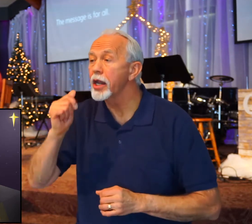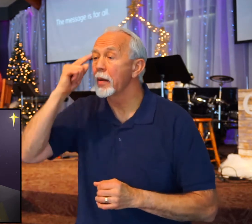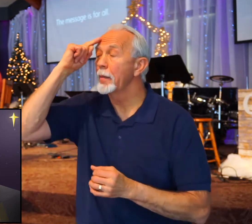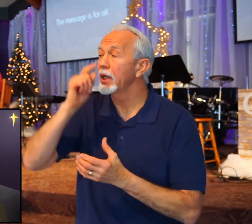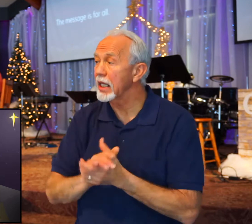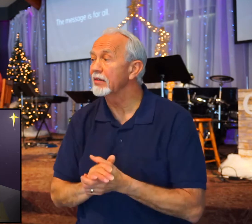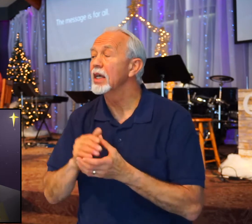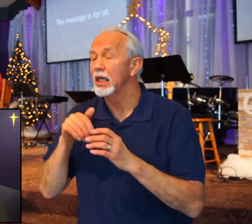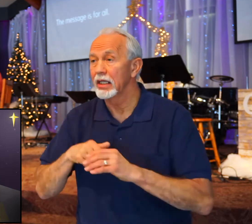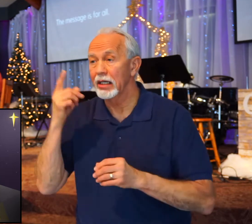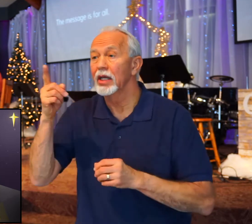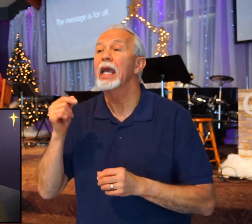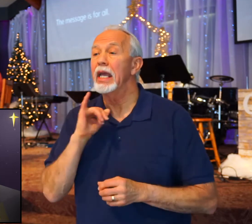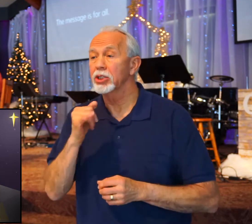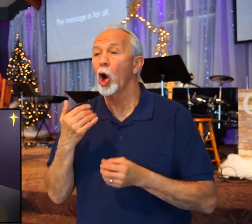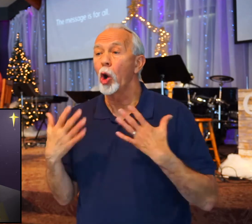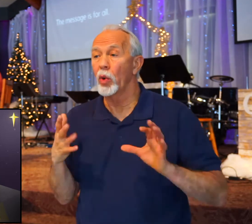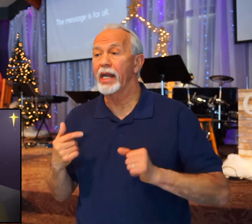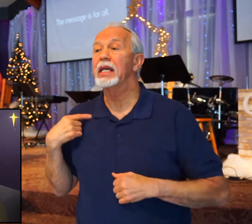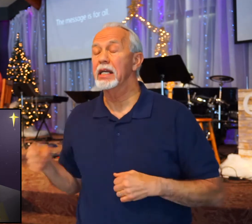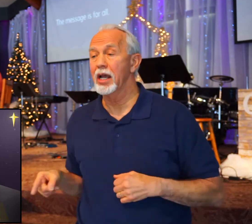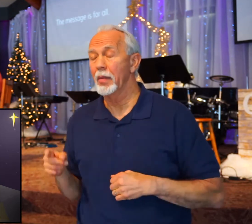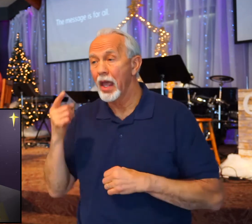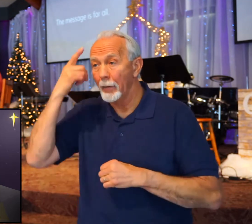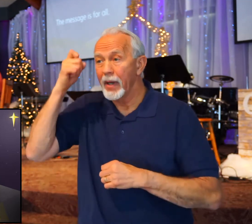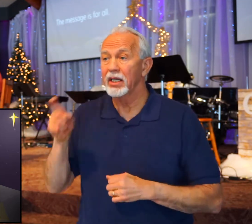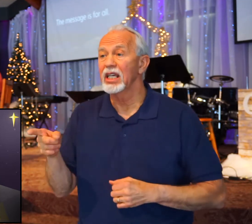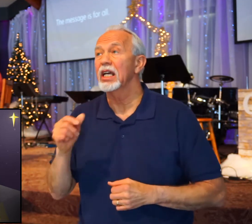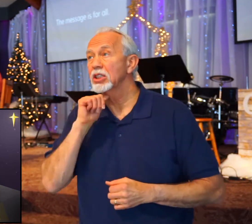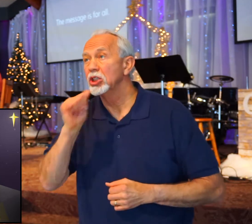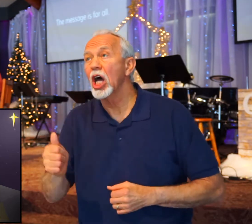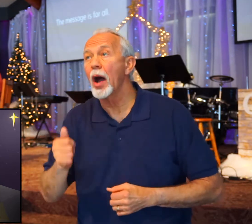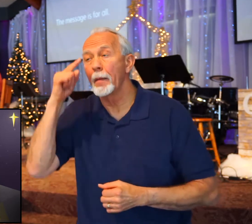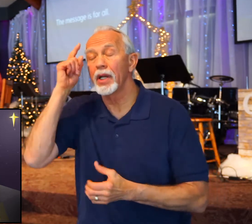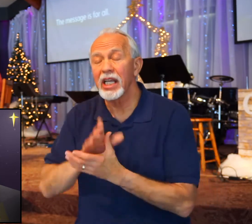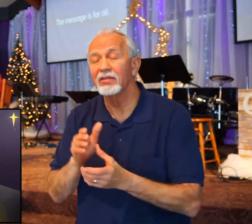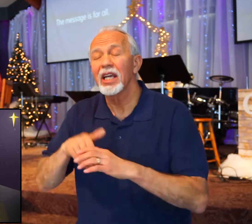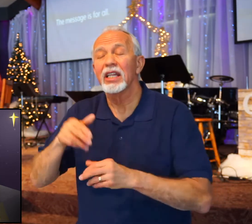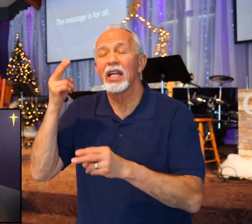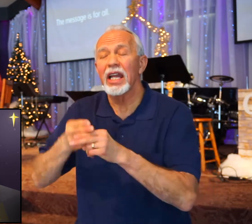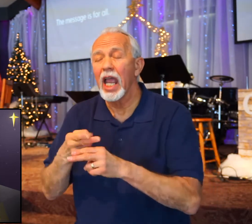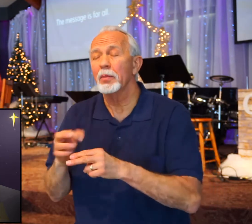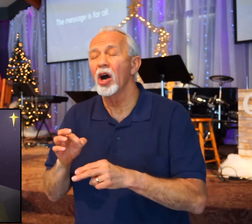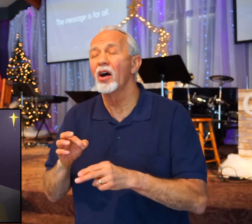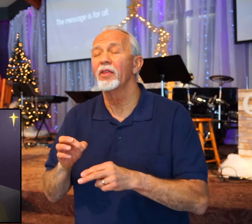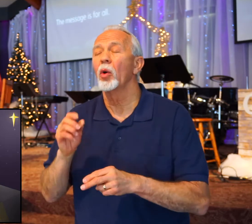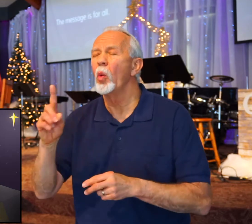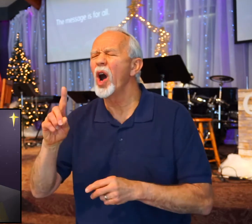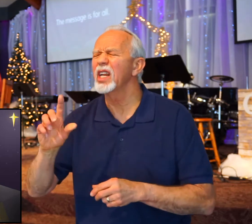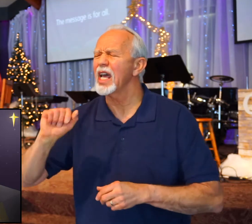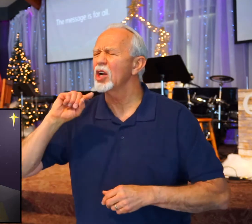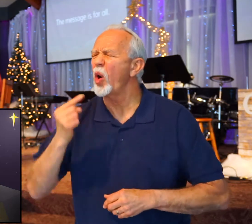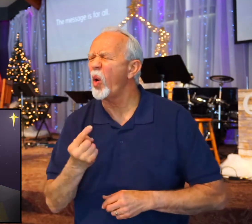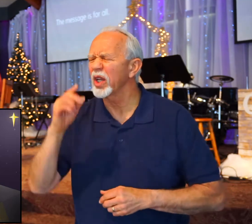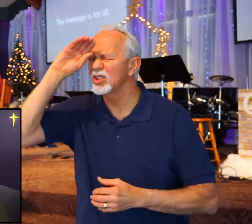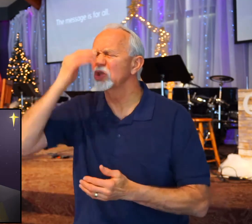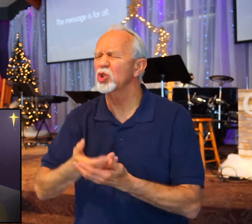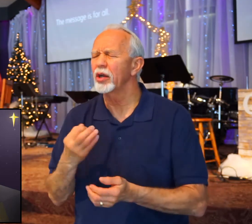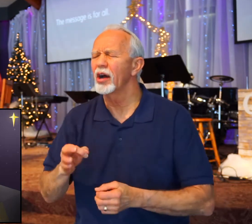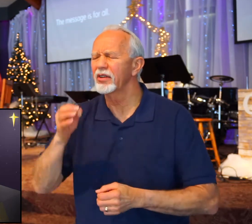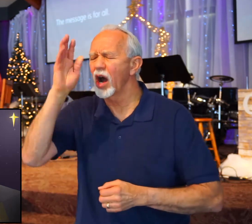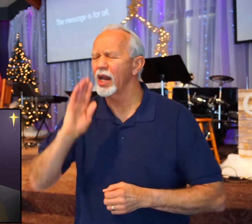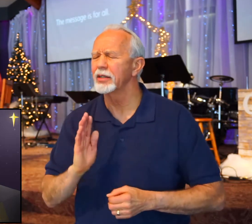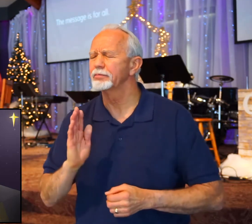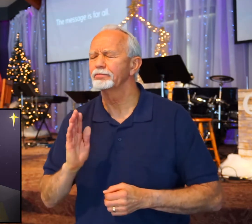believe is already condemned because he has not believed in the name of the one and only Son